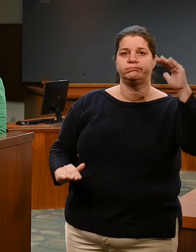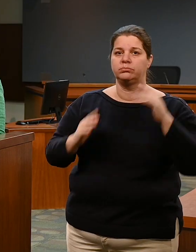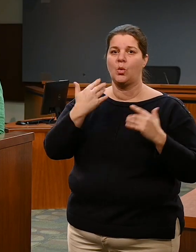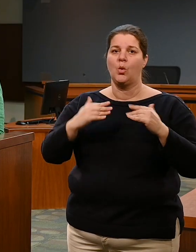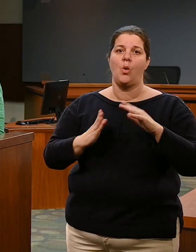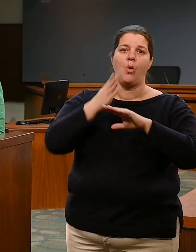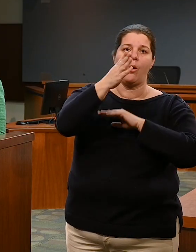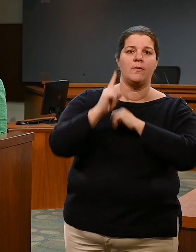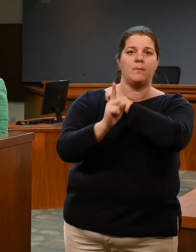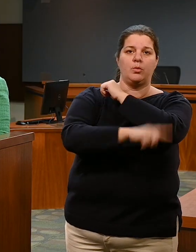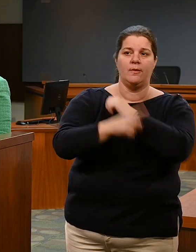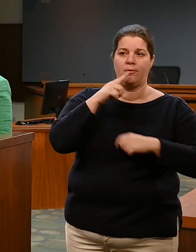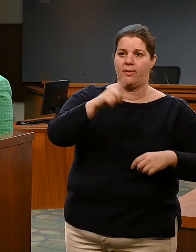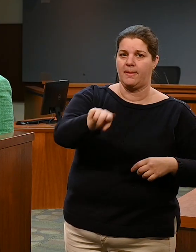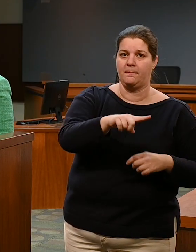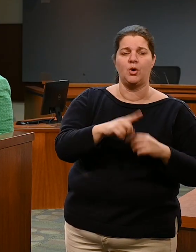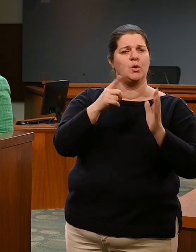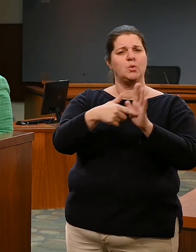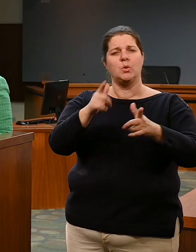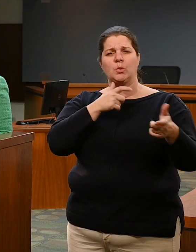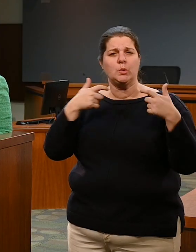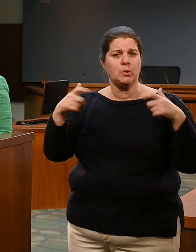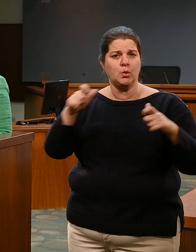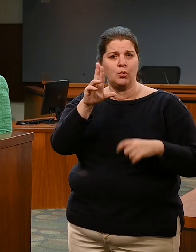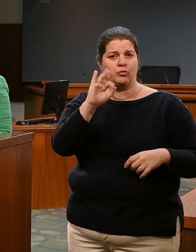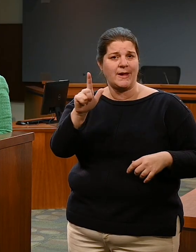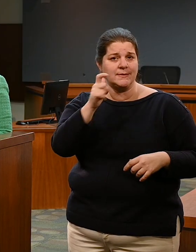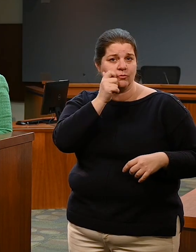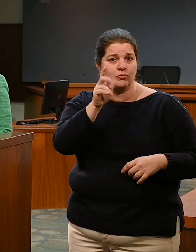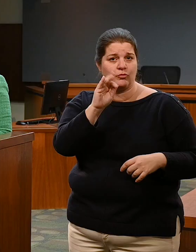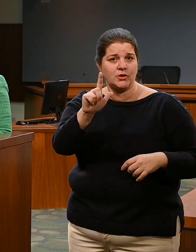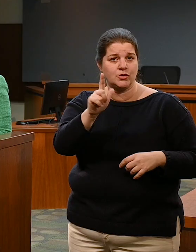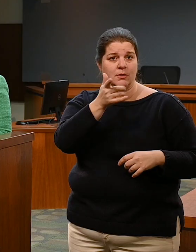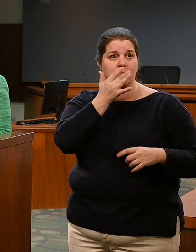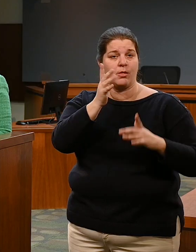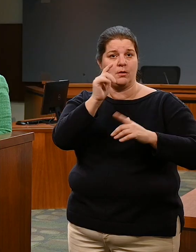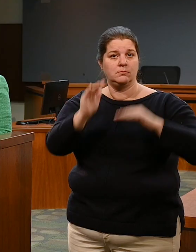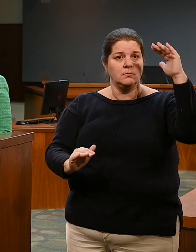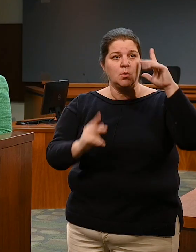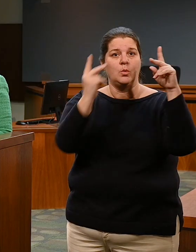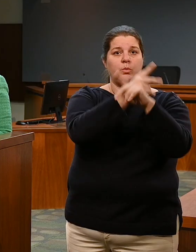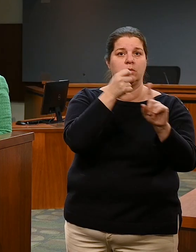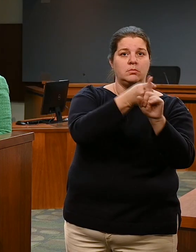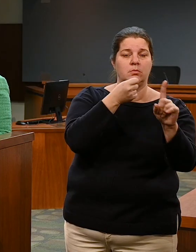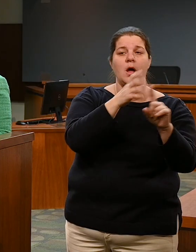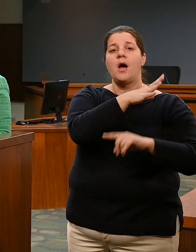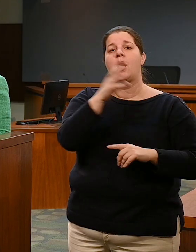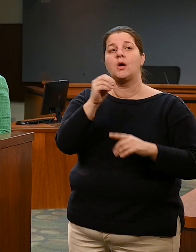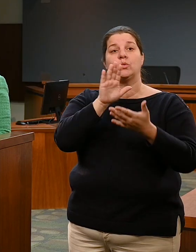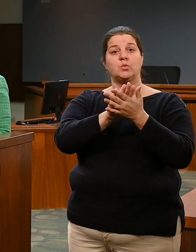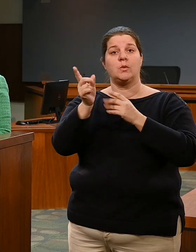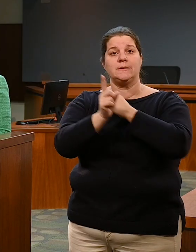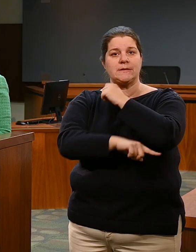data shows significant racial disparities in academic outcomes, chronic absenteeism, and school